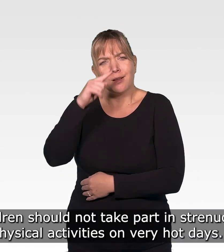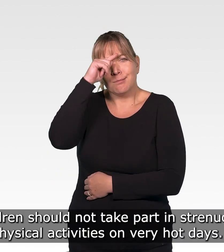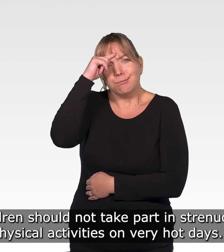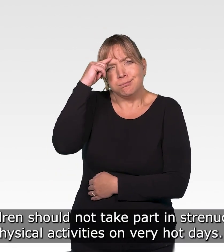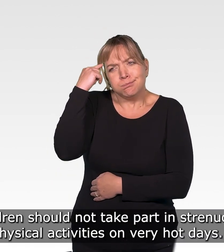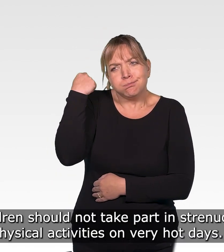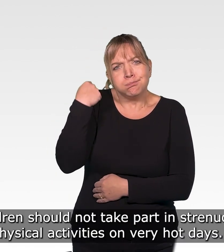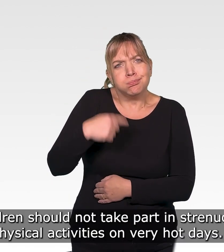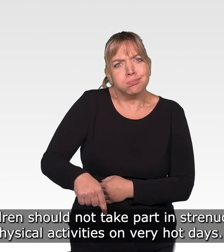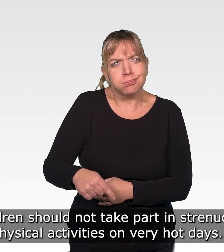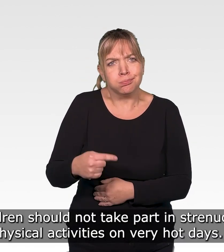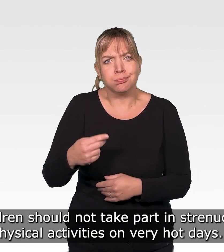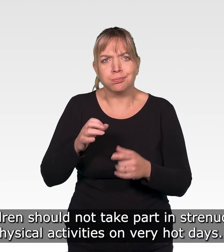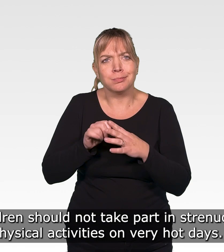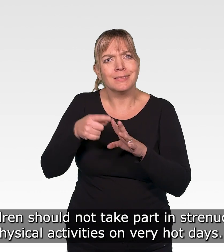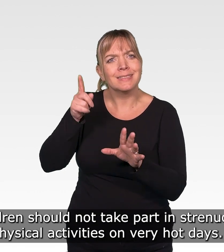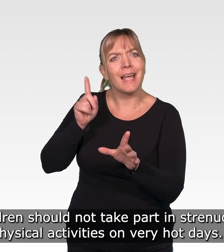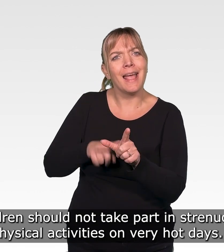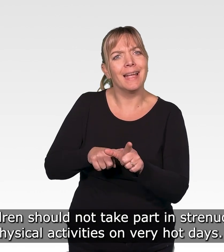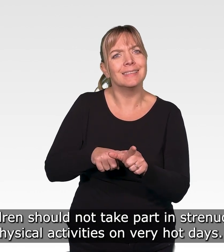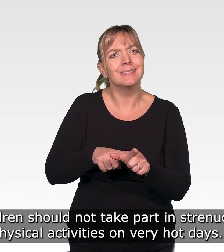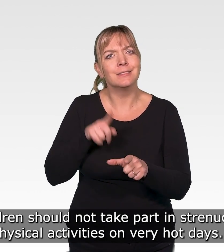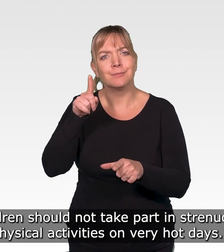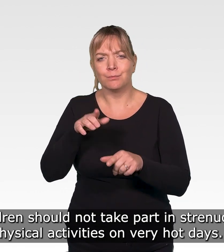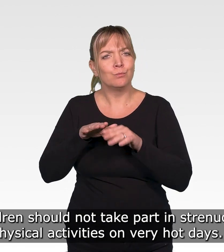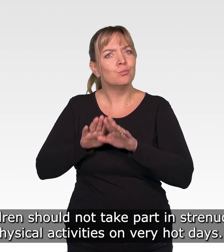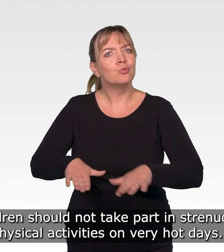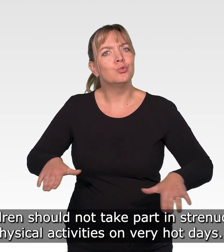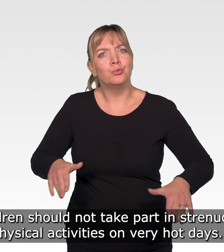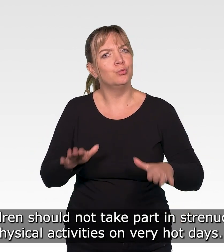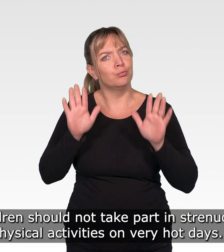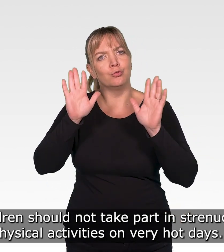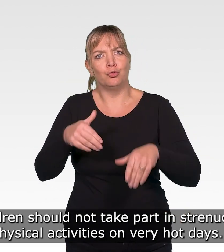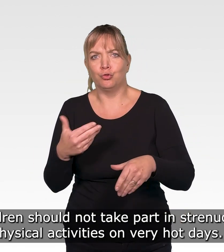Children should not take part in strenuous physical activities on very hot days.